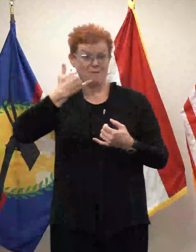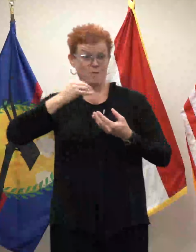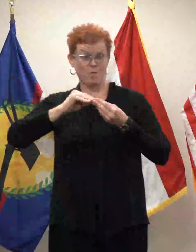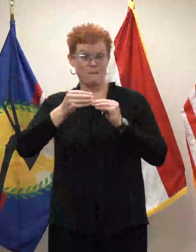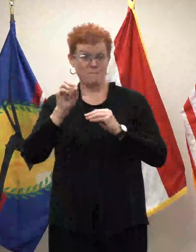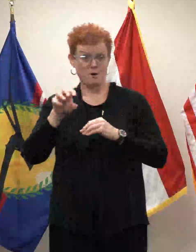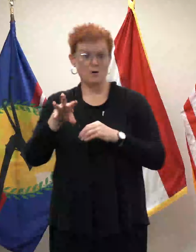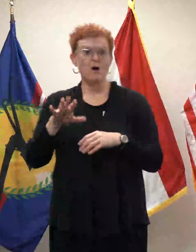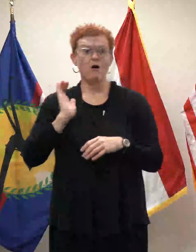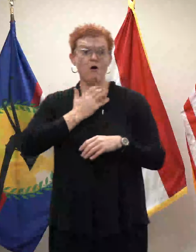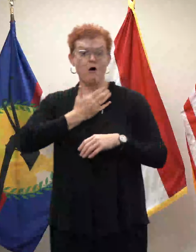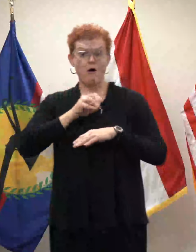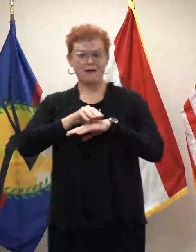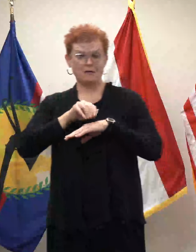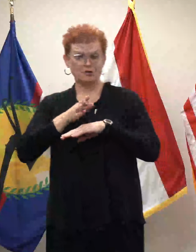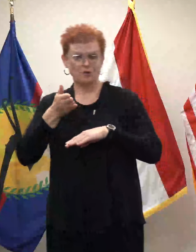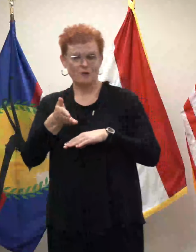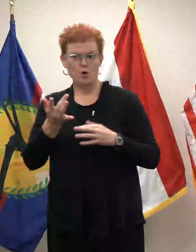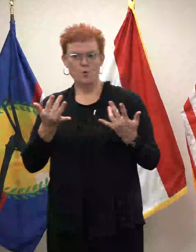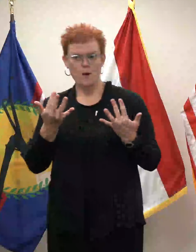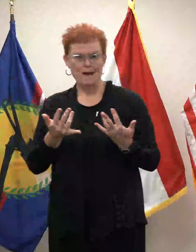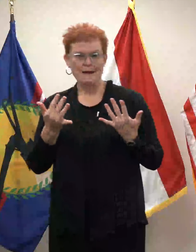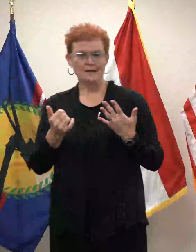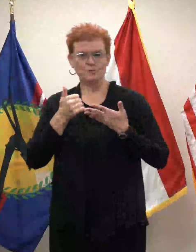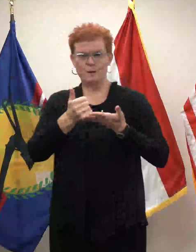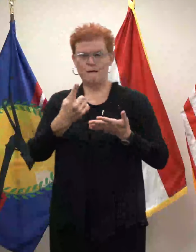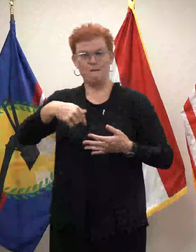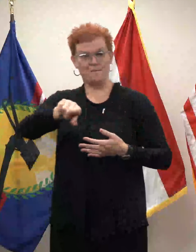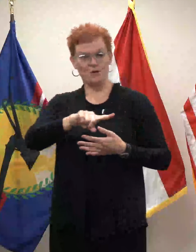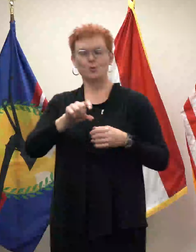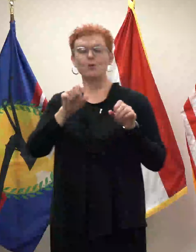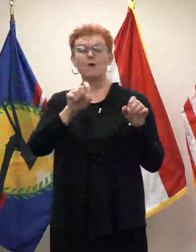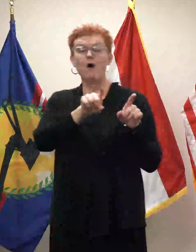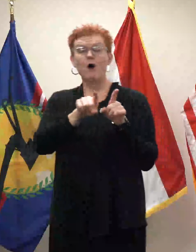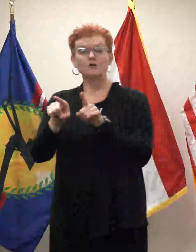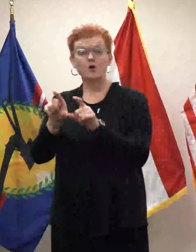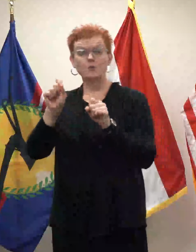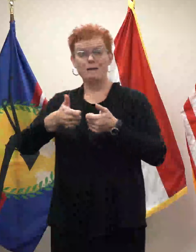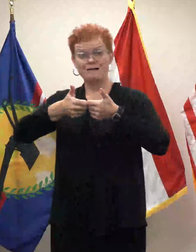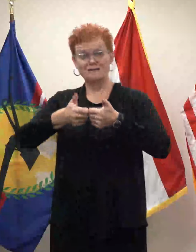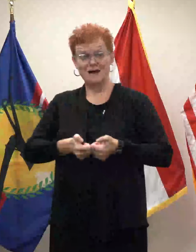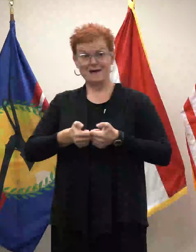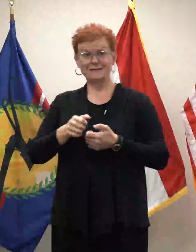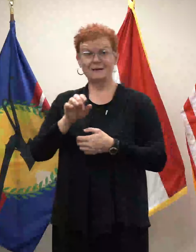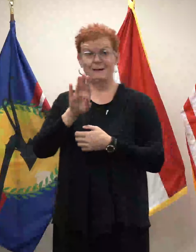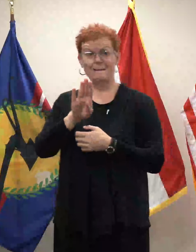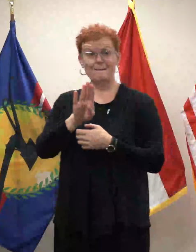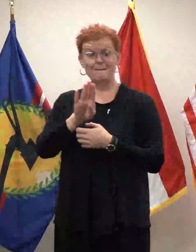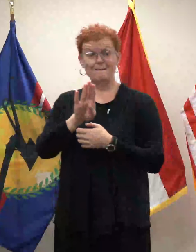314-819-8802. Our clinicians are there, they're waiting, they will help you. You can also text Be Heard,